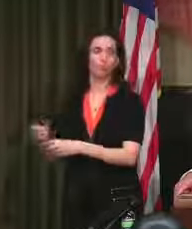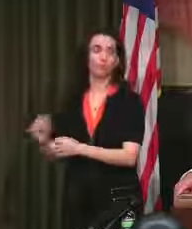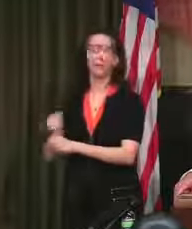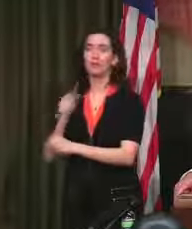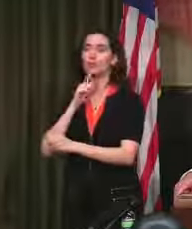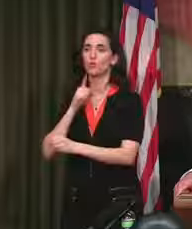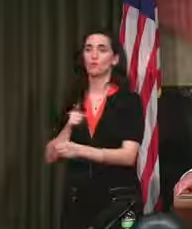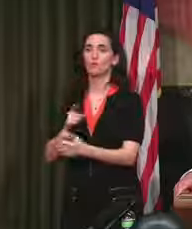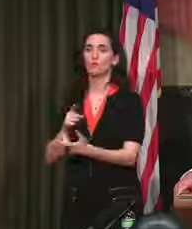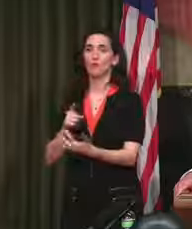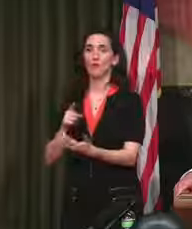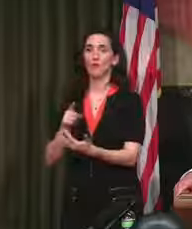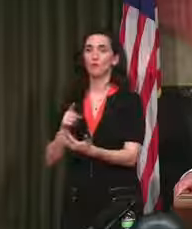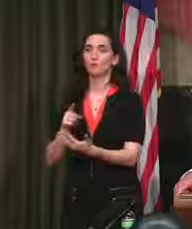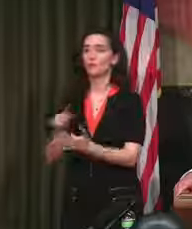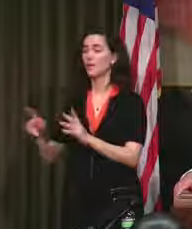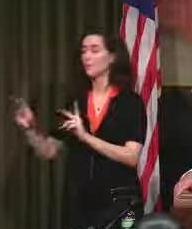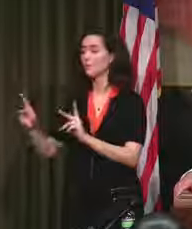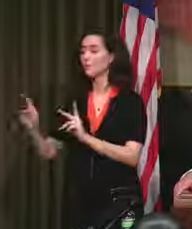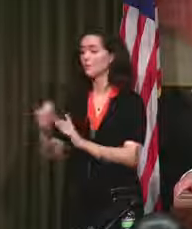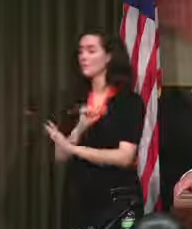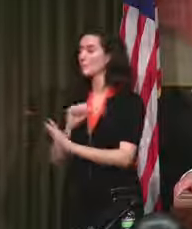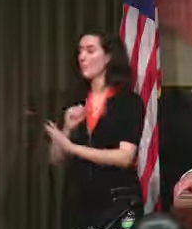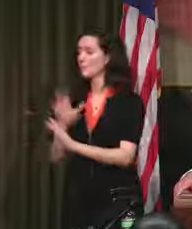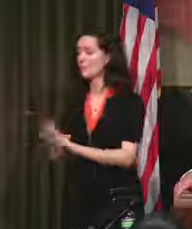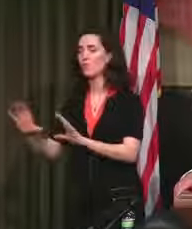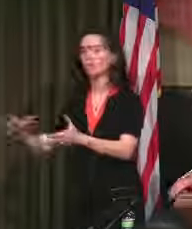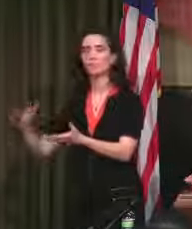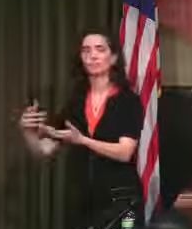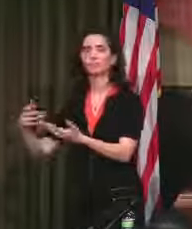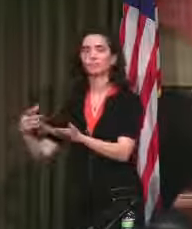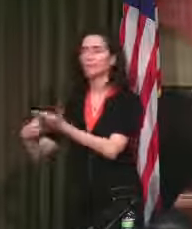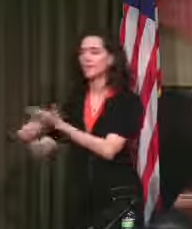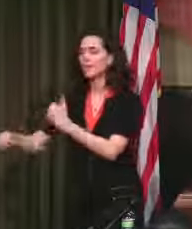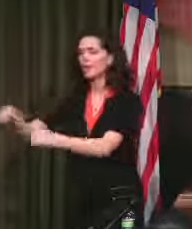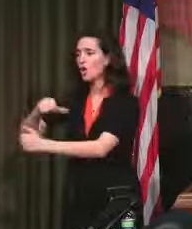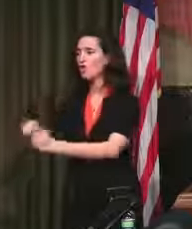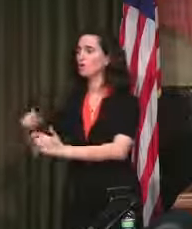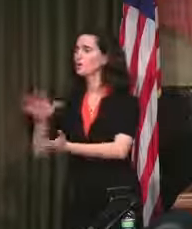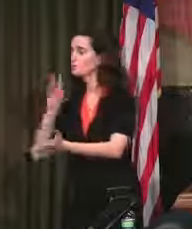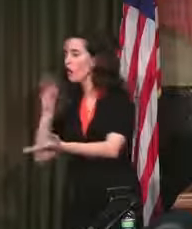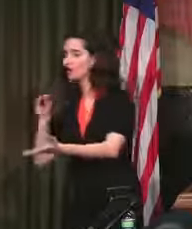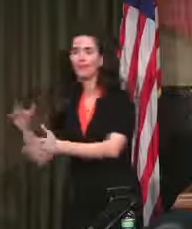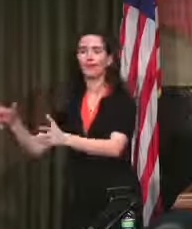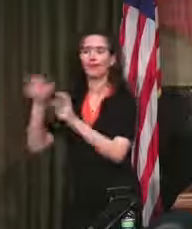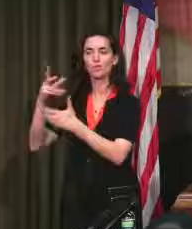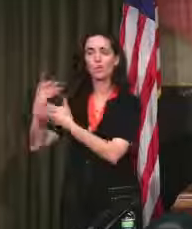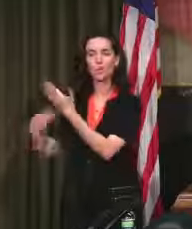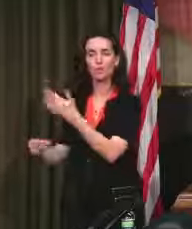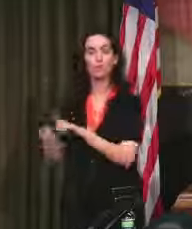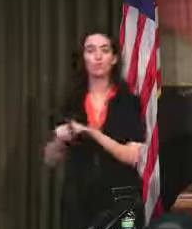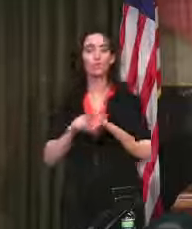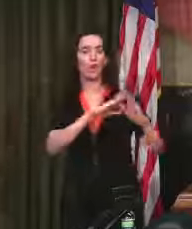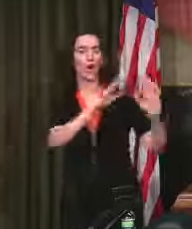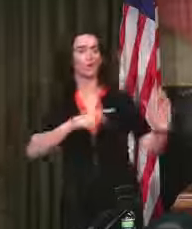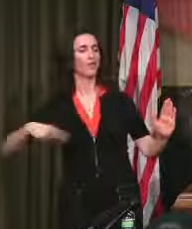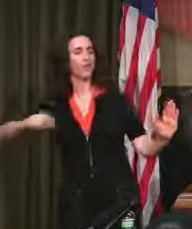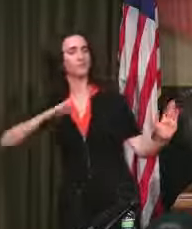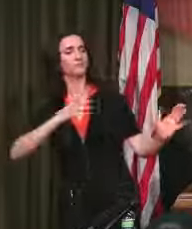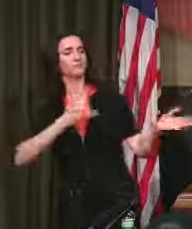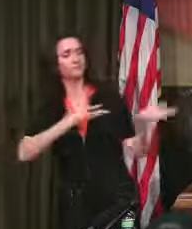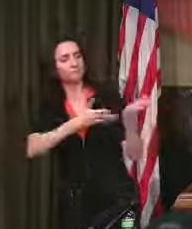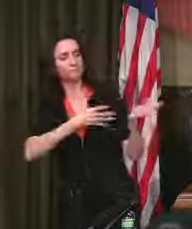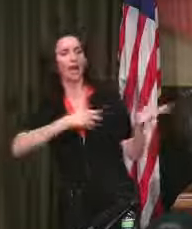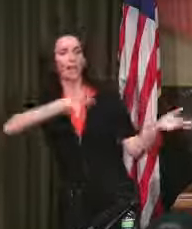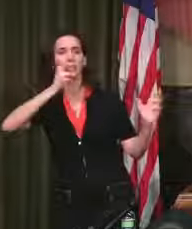sure that the folks in the Senate are talking and listening to one another, and that they talk and listen to the folks in the House as